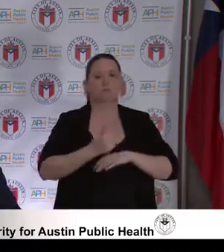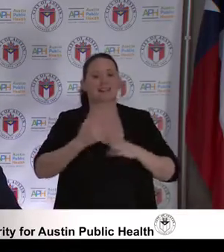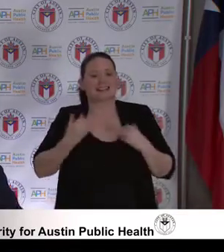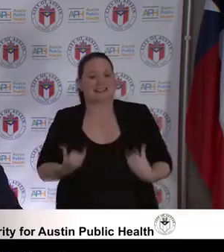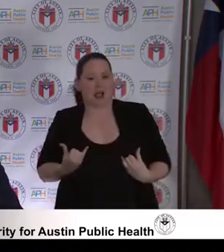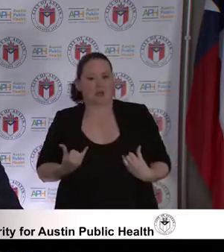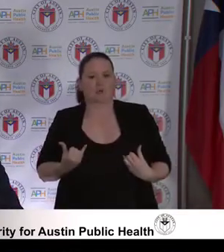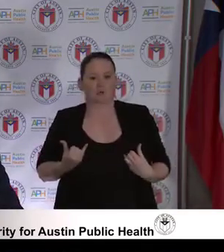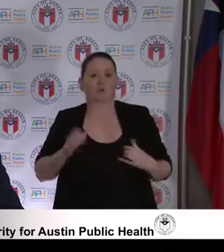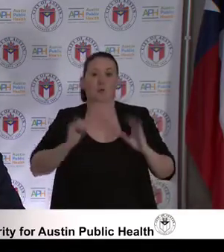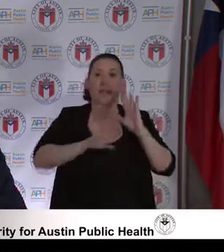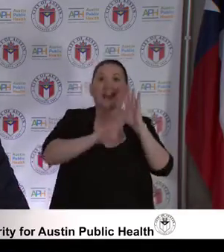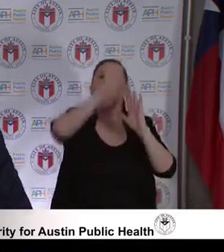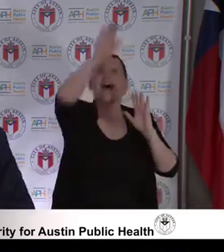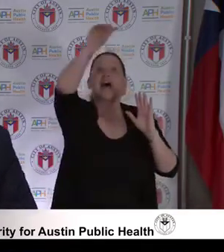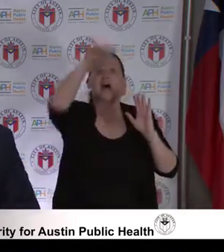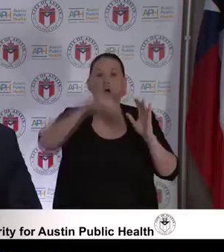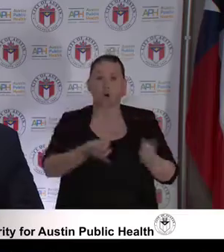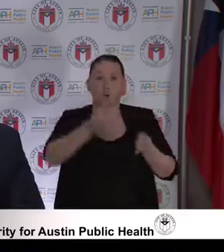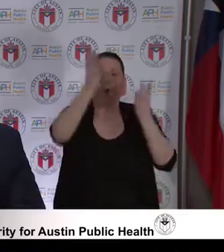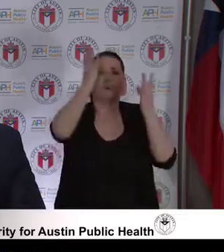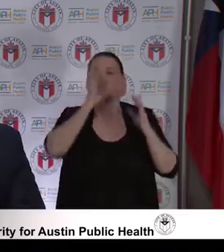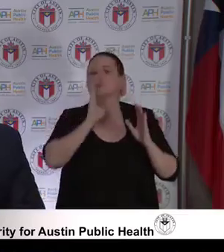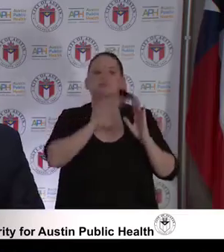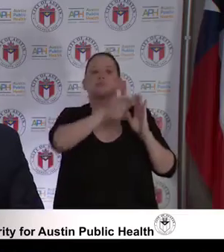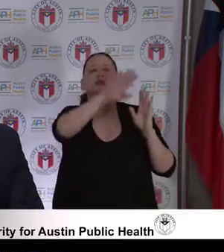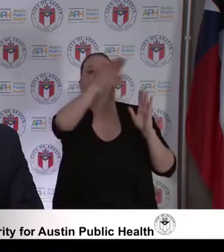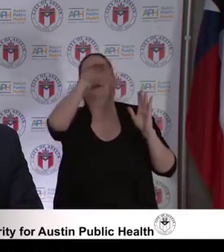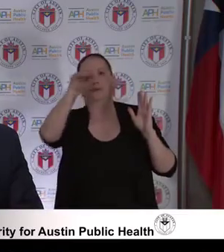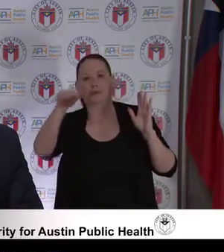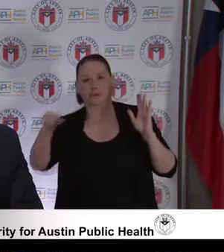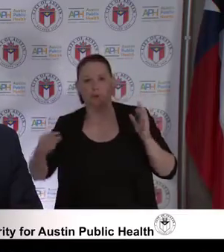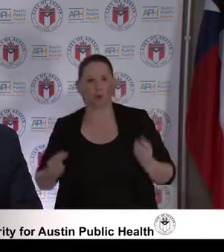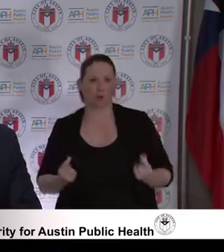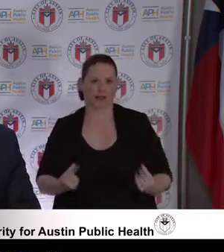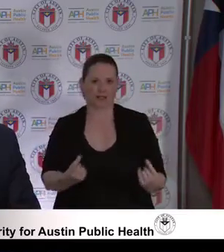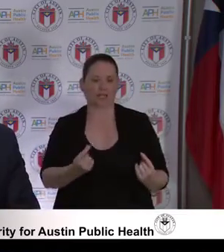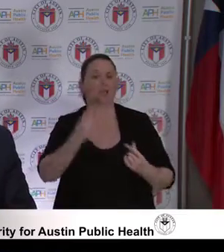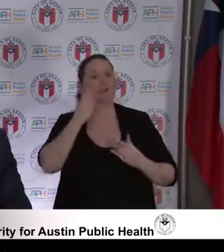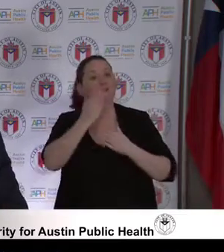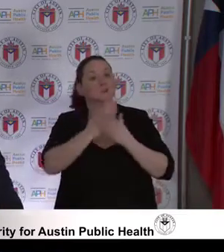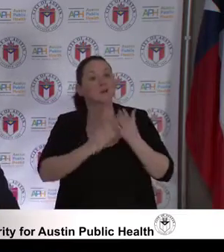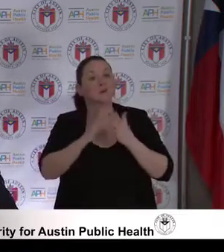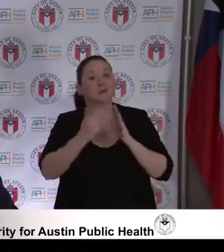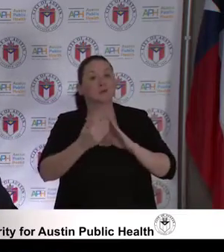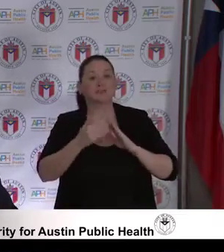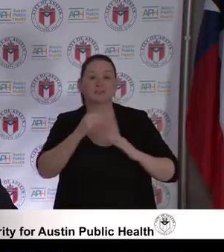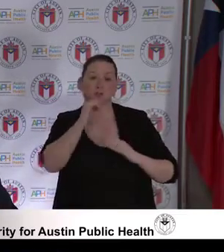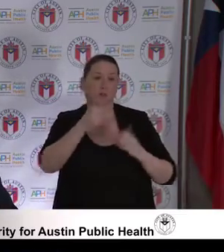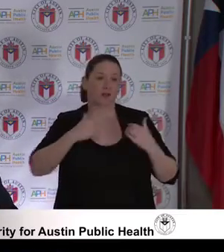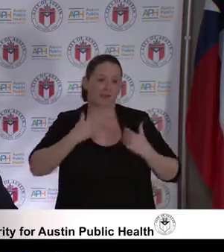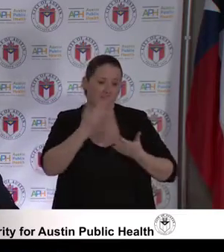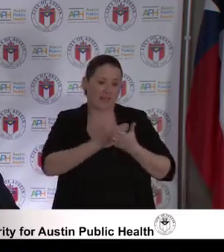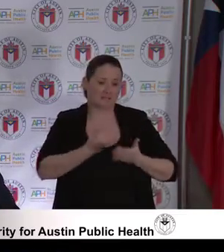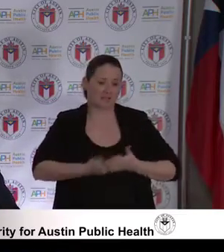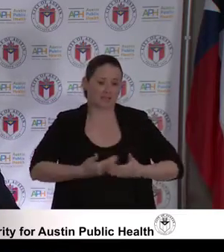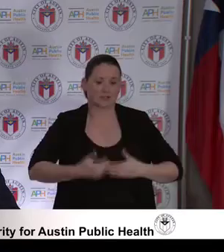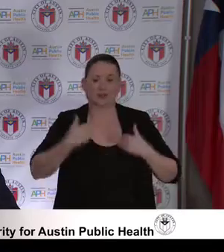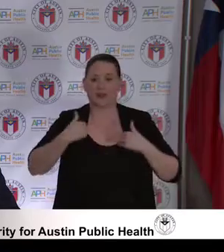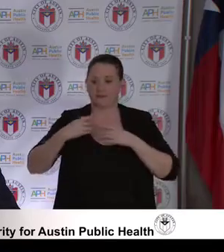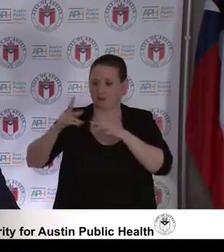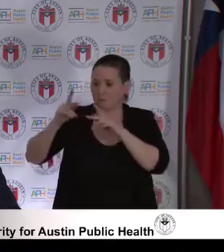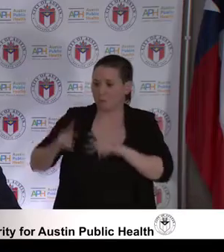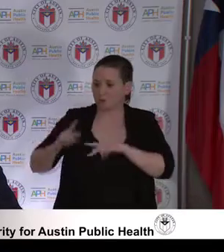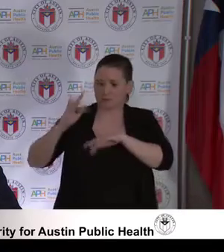can flatten that curve quickly. You know, I know for many communities, they don't have solid evidence that there's person-to-person spread